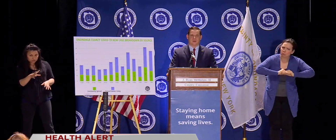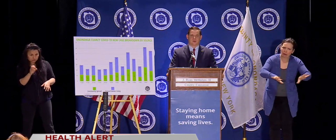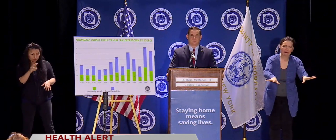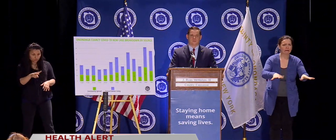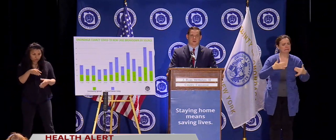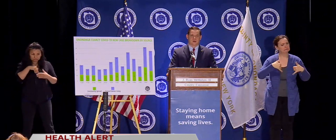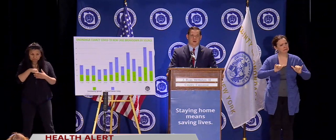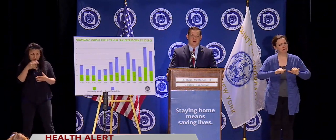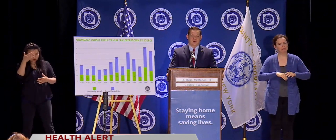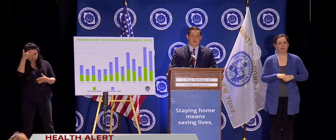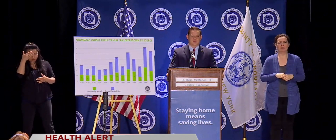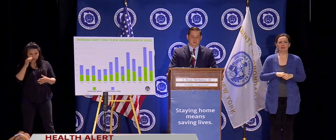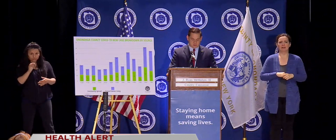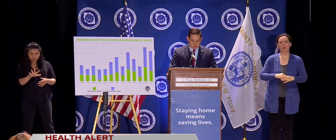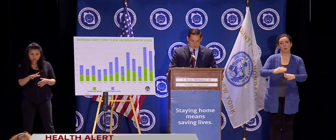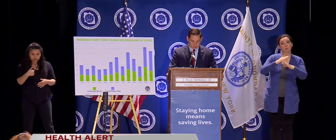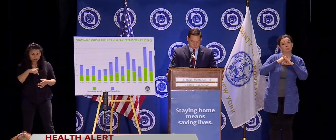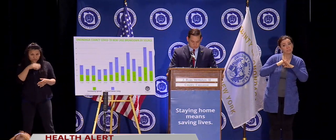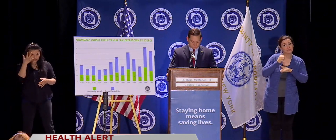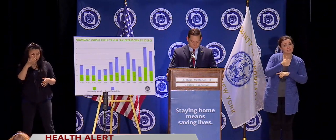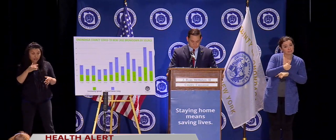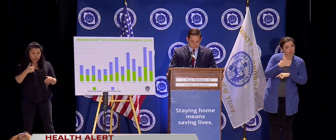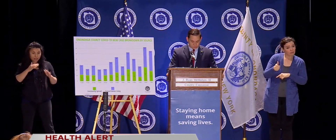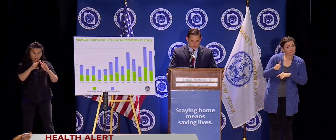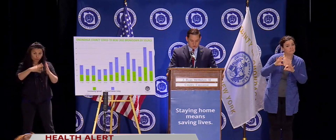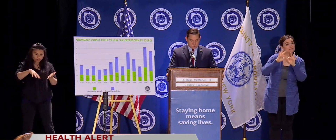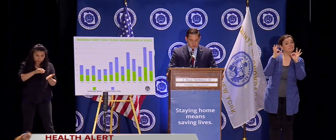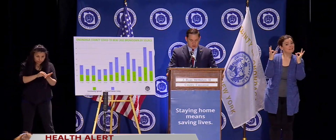your family, and certainly your neighbors.